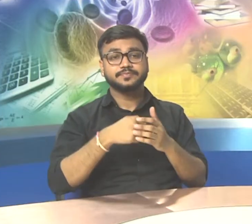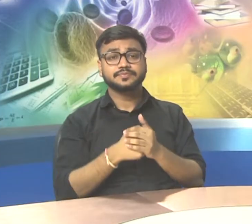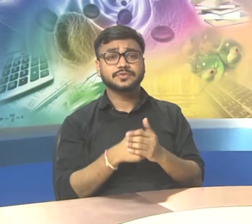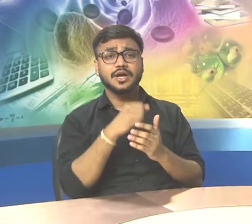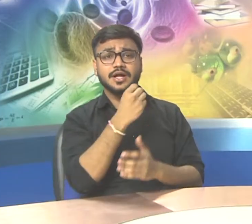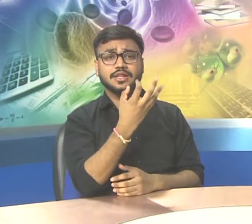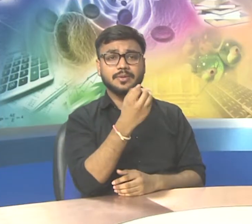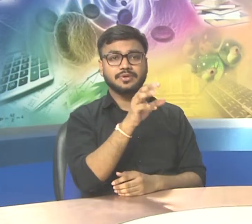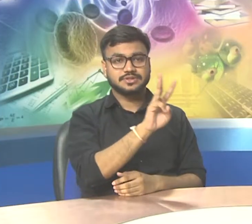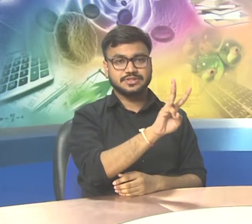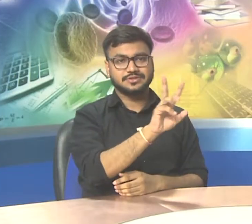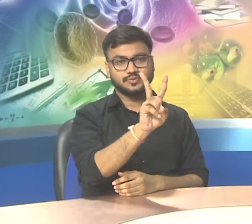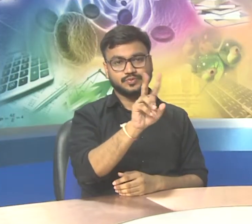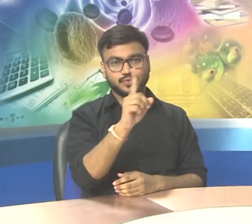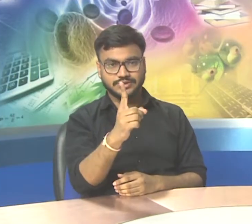Subject Home Science,